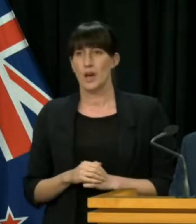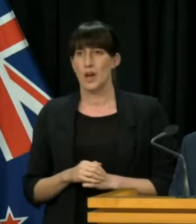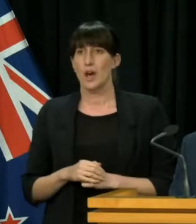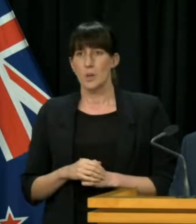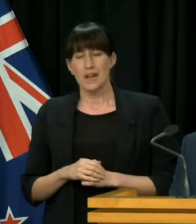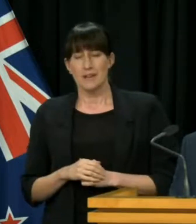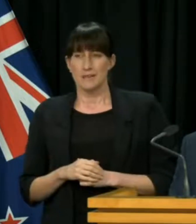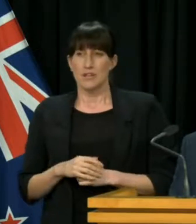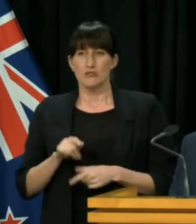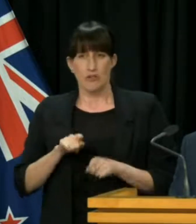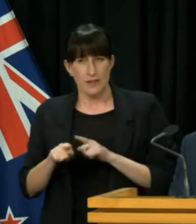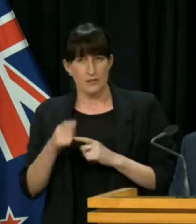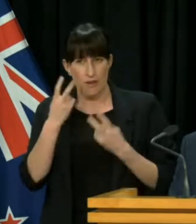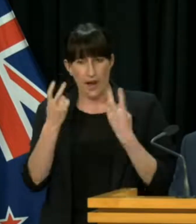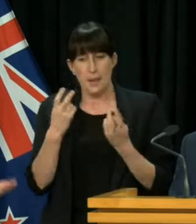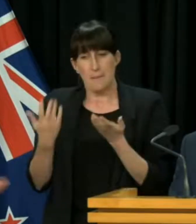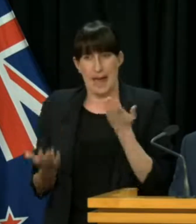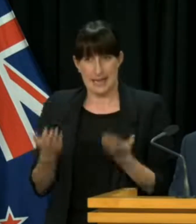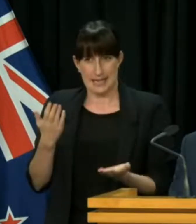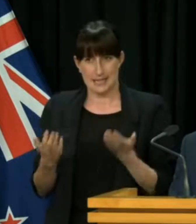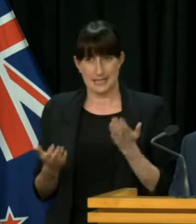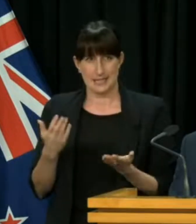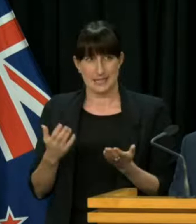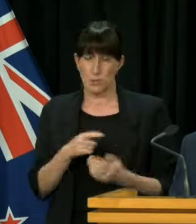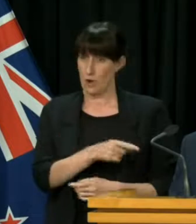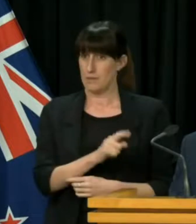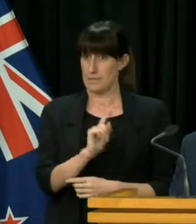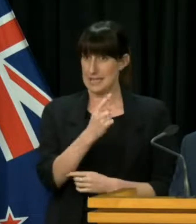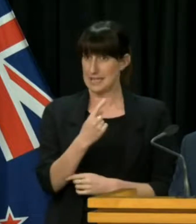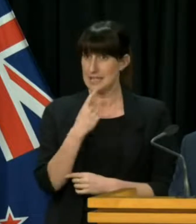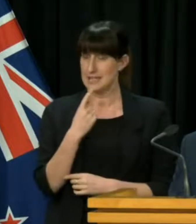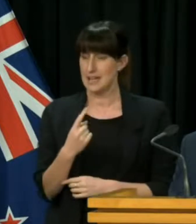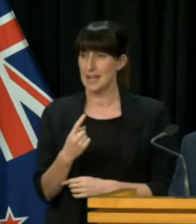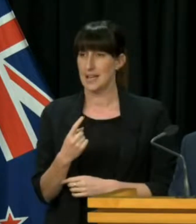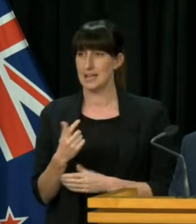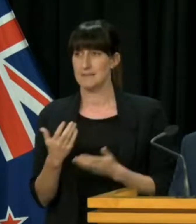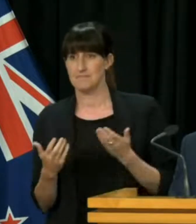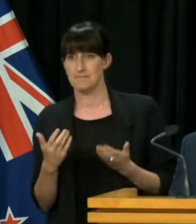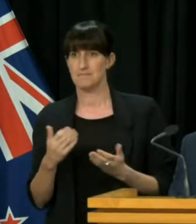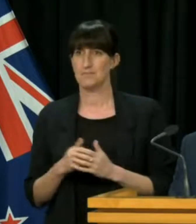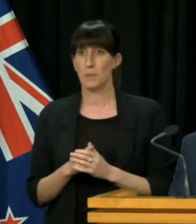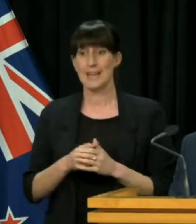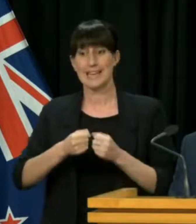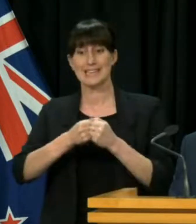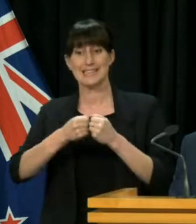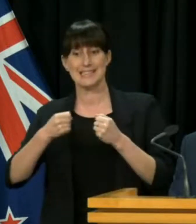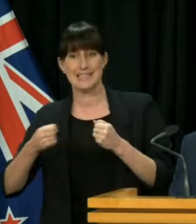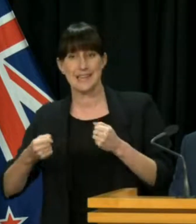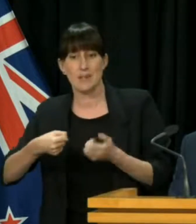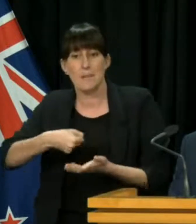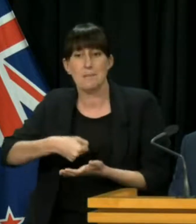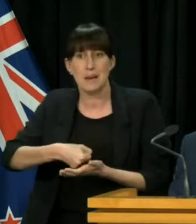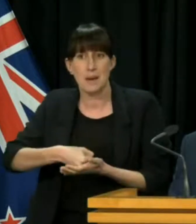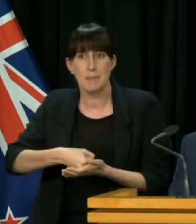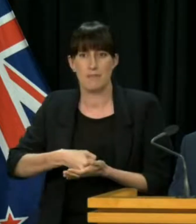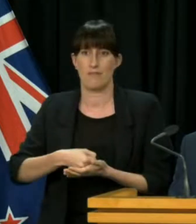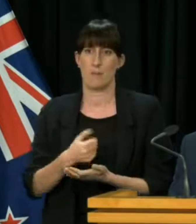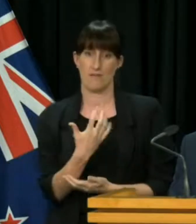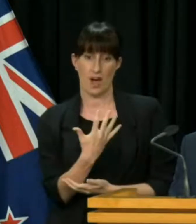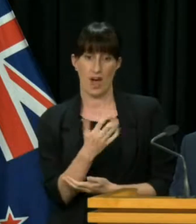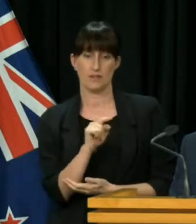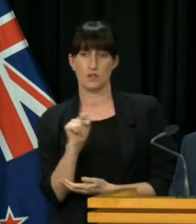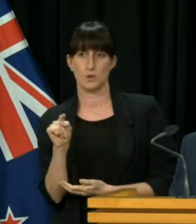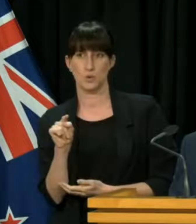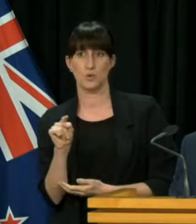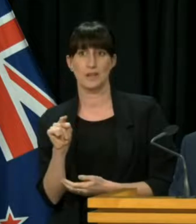to find balance as a cabinet, as the Minister has said, whilst we're increasing the minimum entitlement from 5